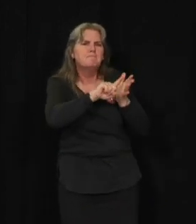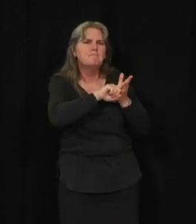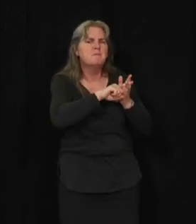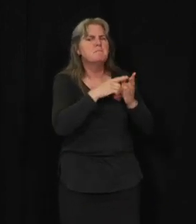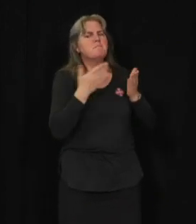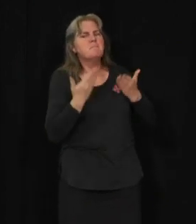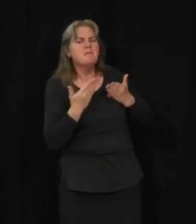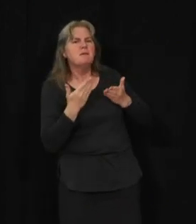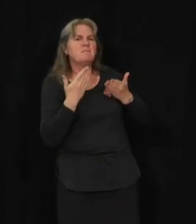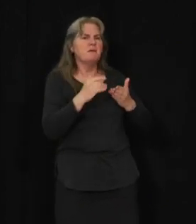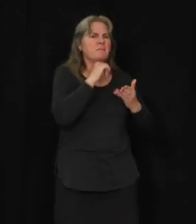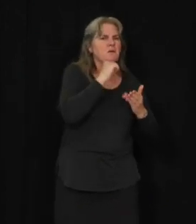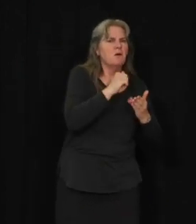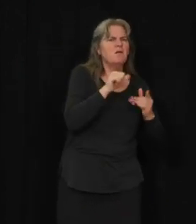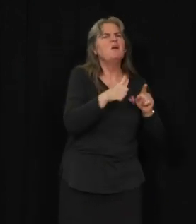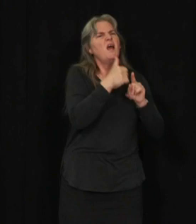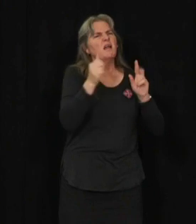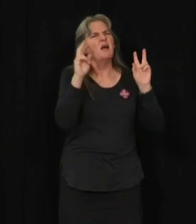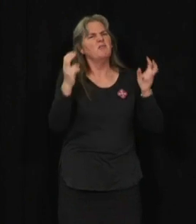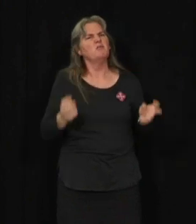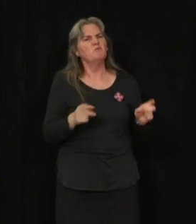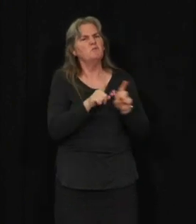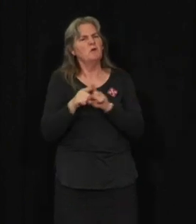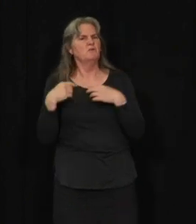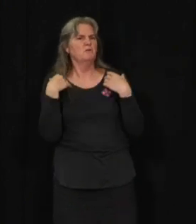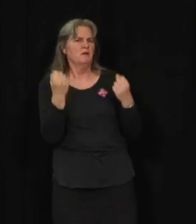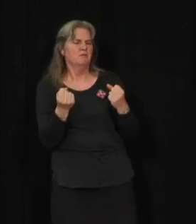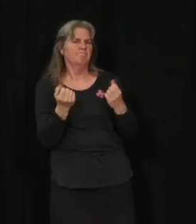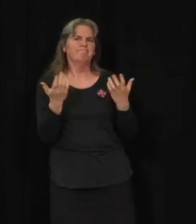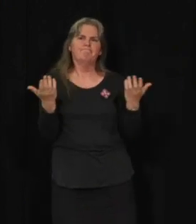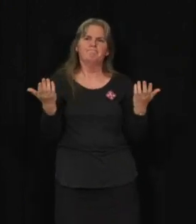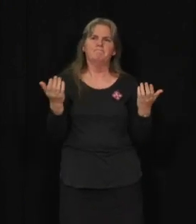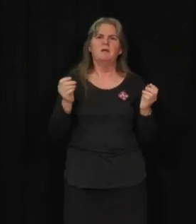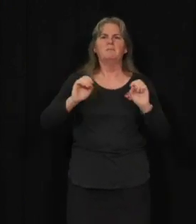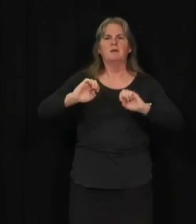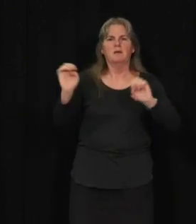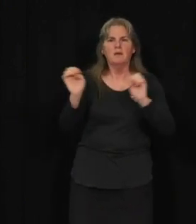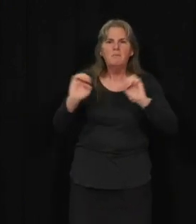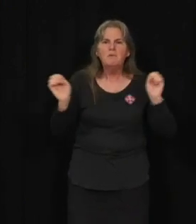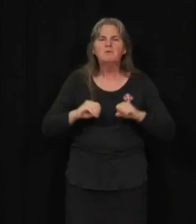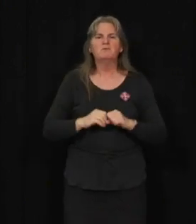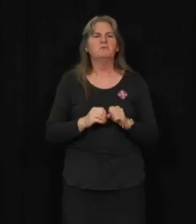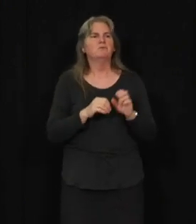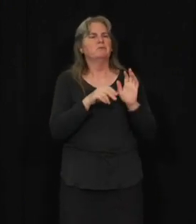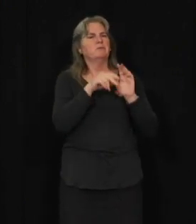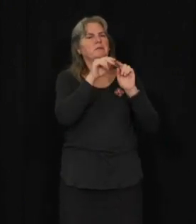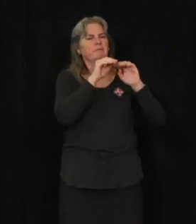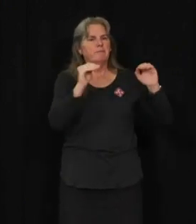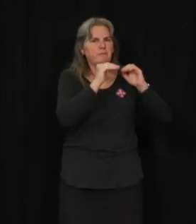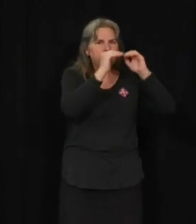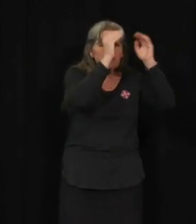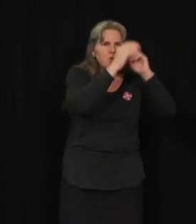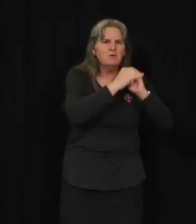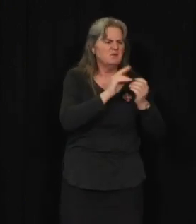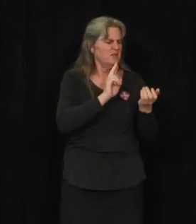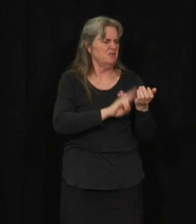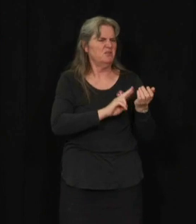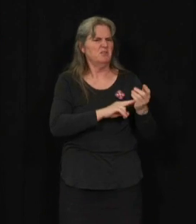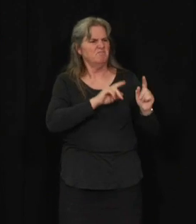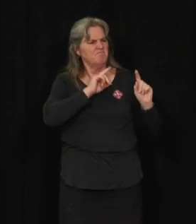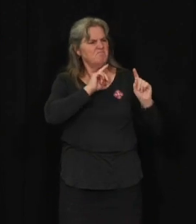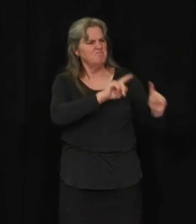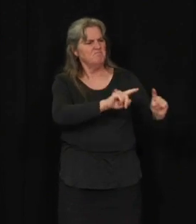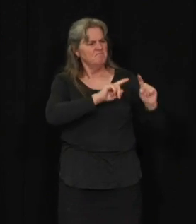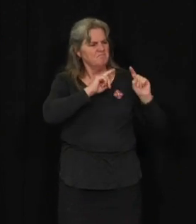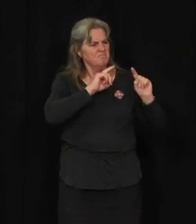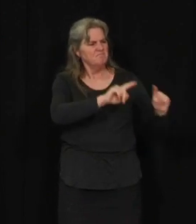other diagnoses. Whether in the emergency department or on our wards, our hospital nurses are there every day, prepared